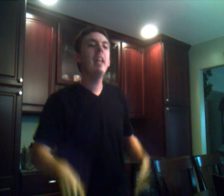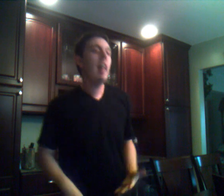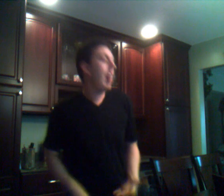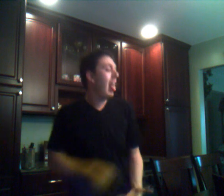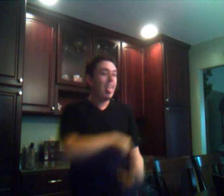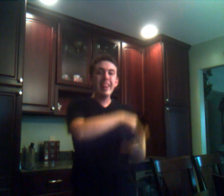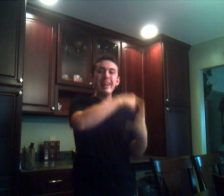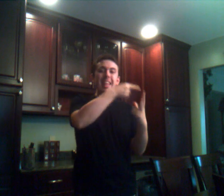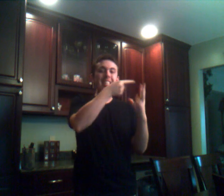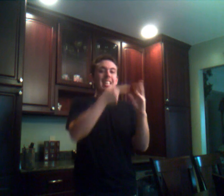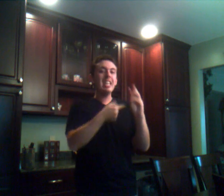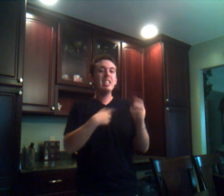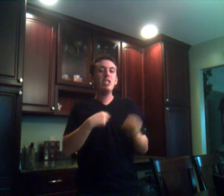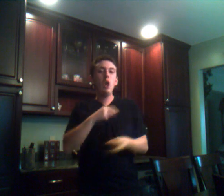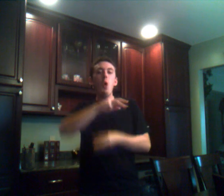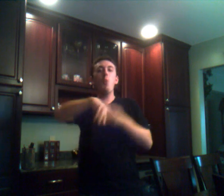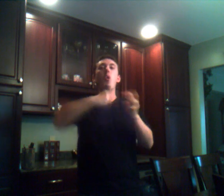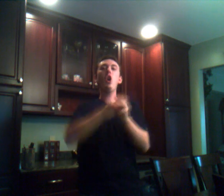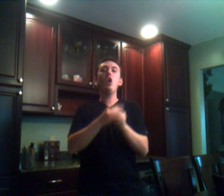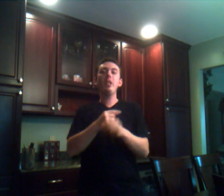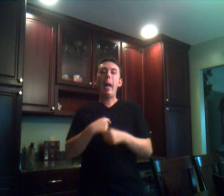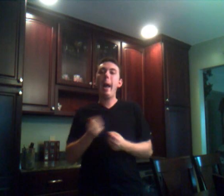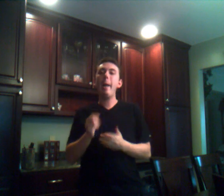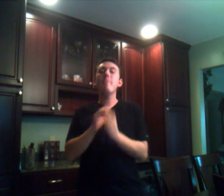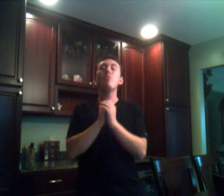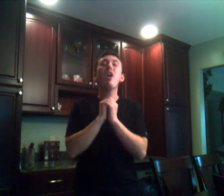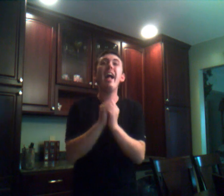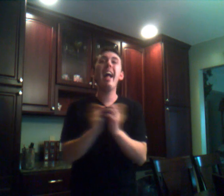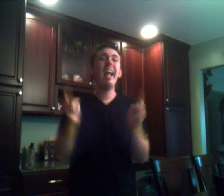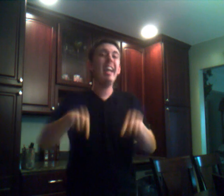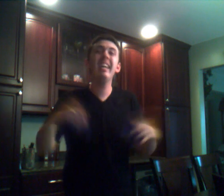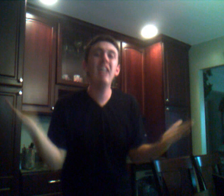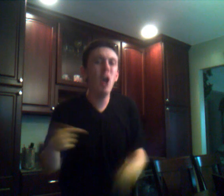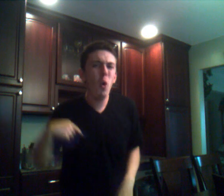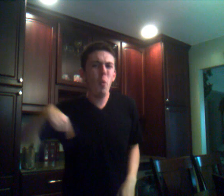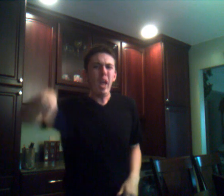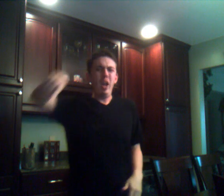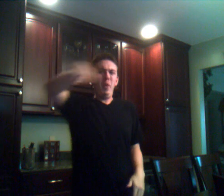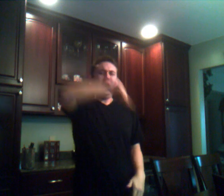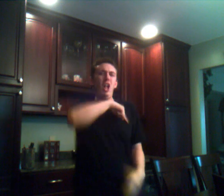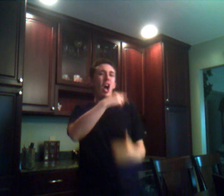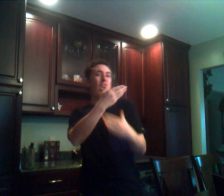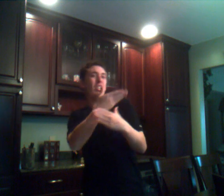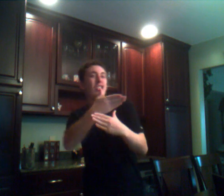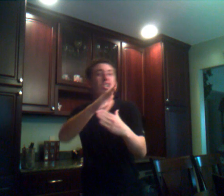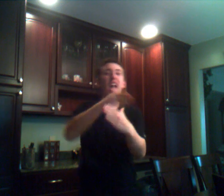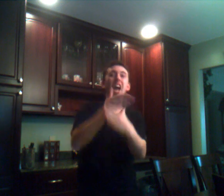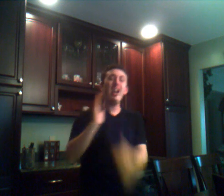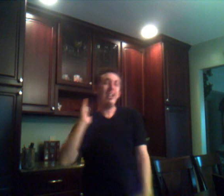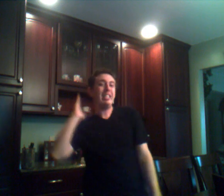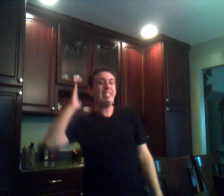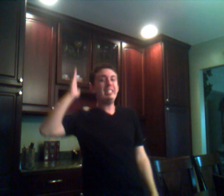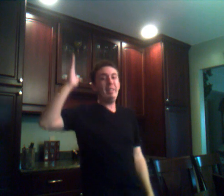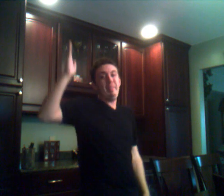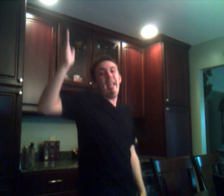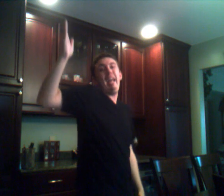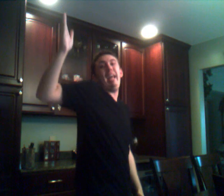This is the world I bring We will all share someday